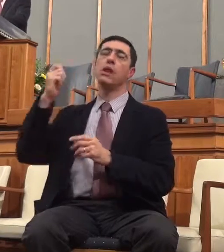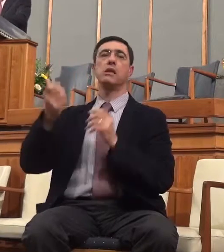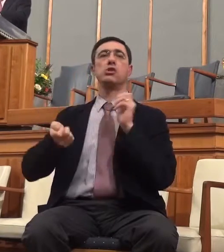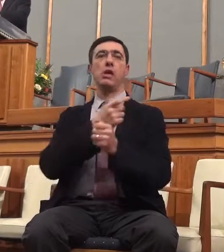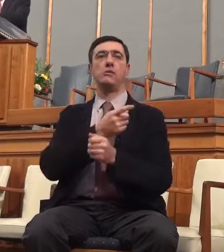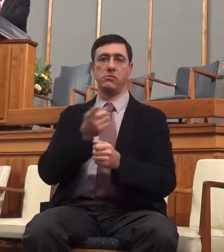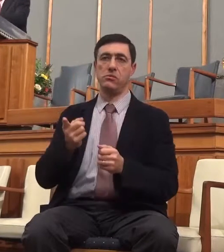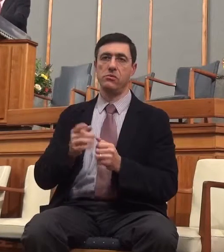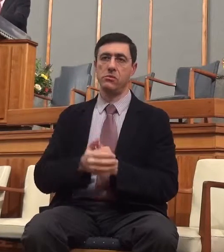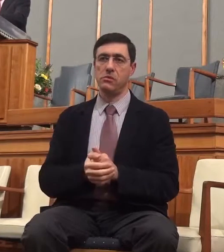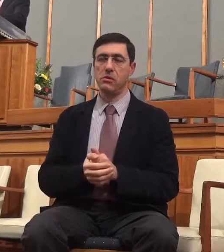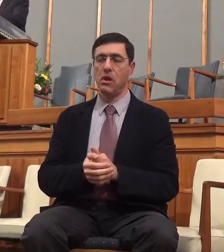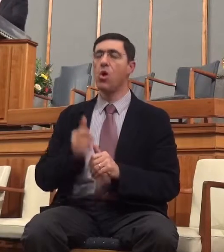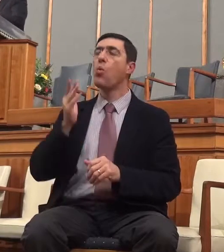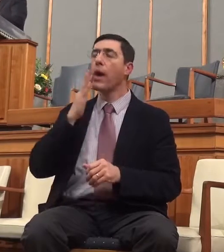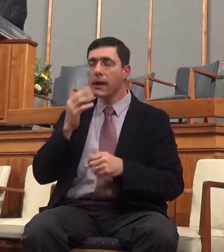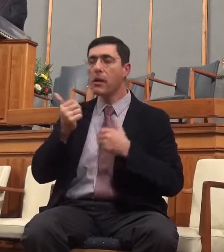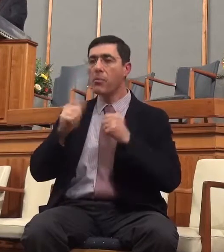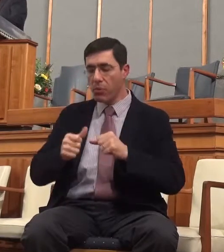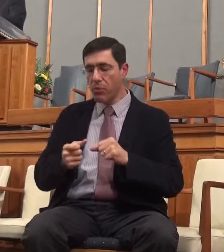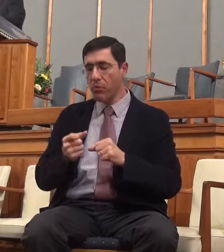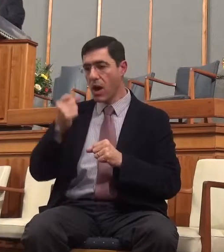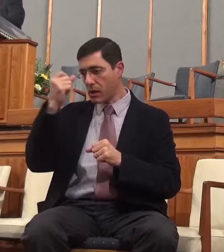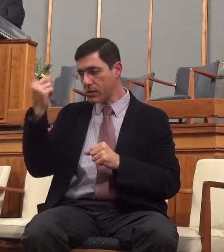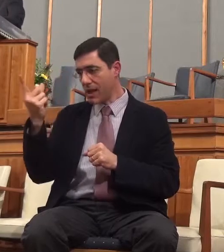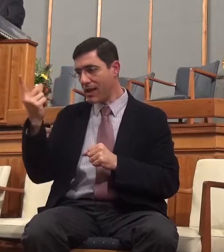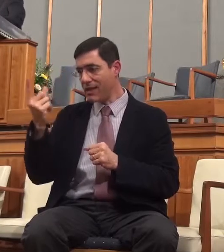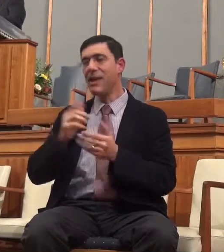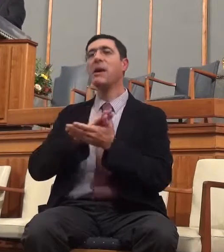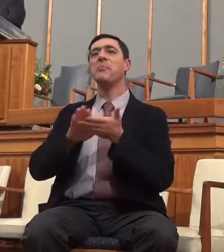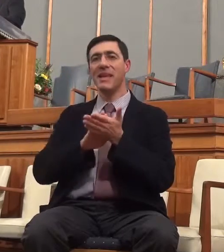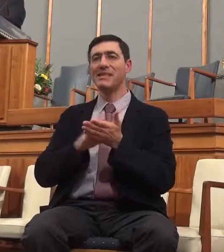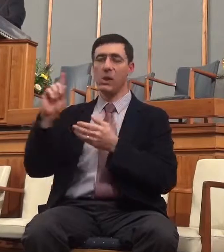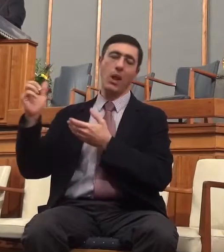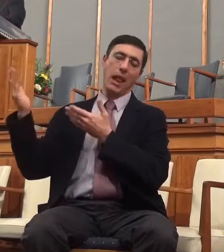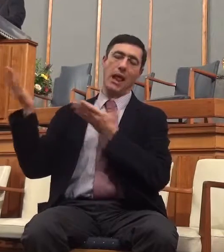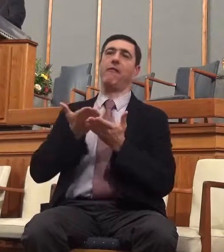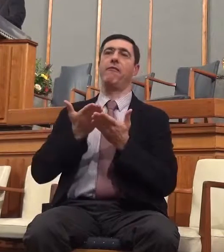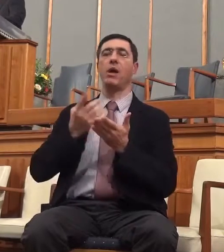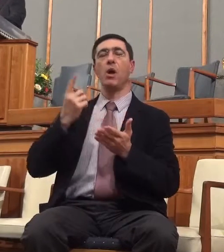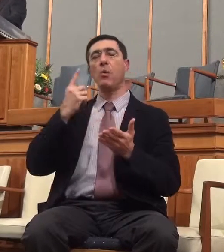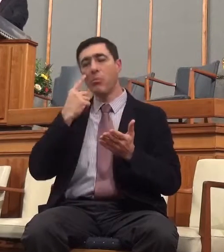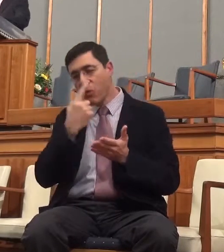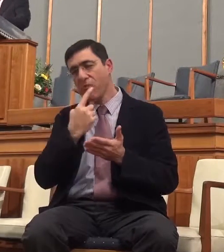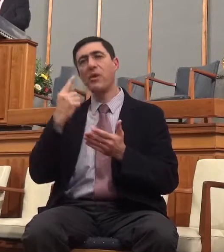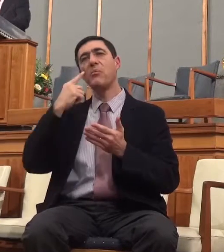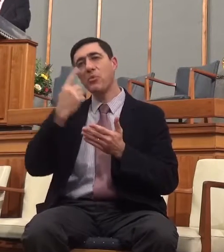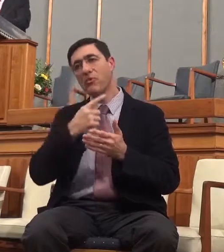proof after proof after proof as you walk with him as a child of God. It